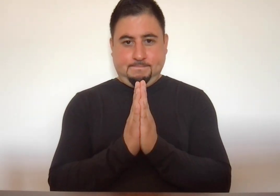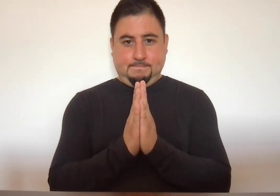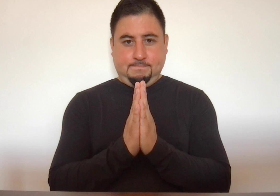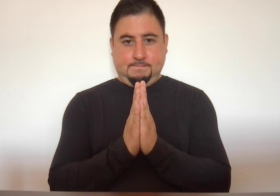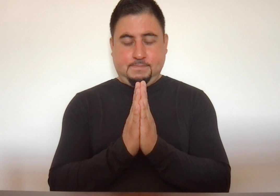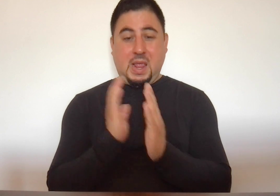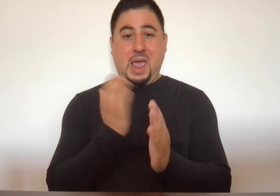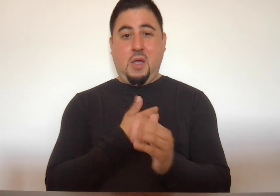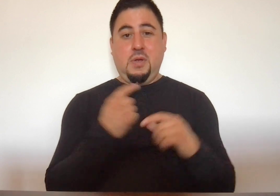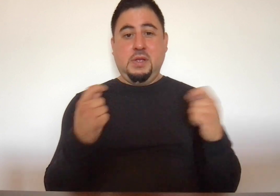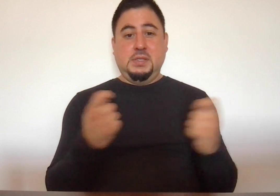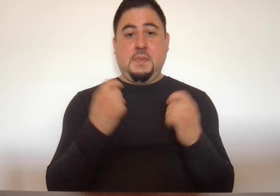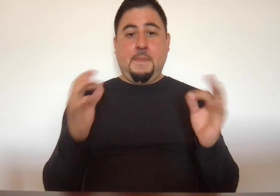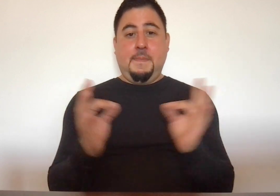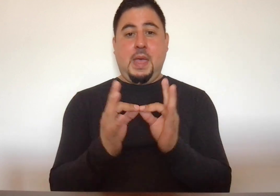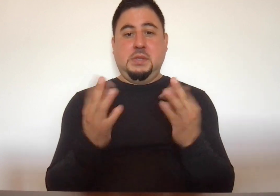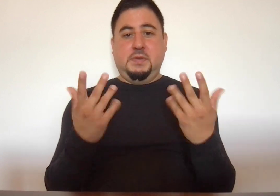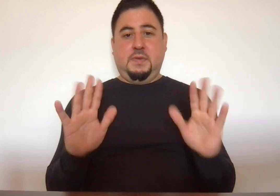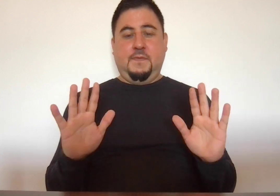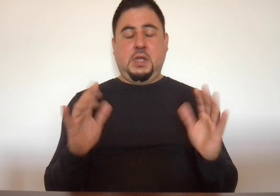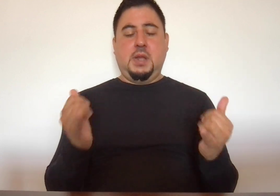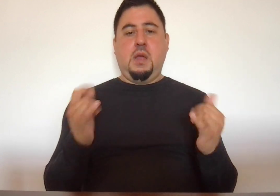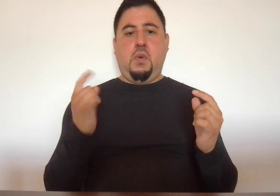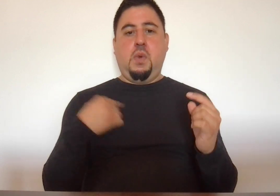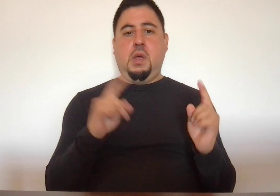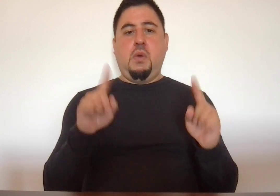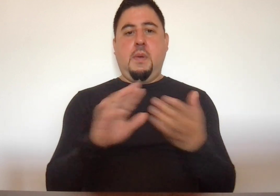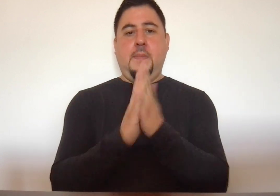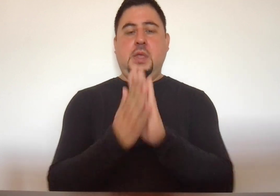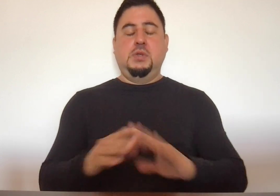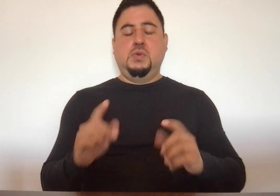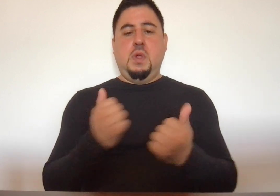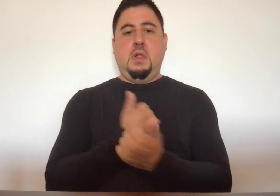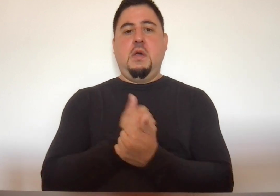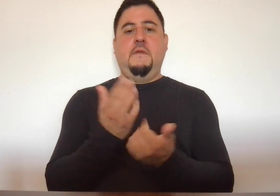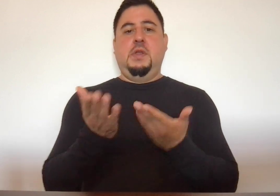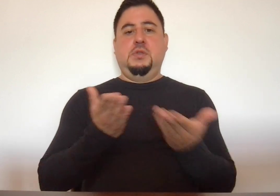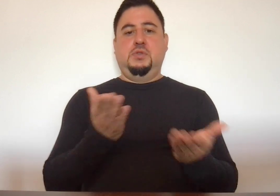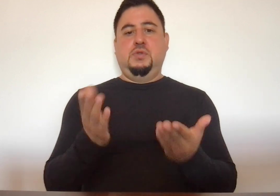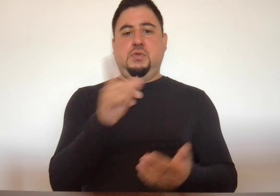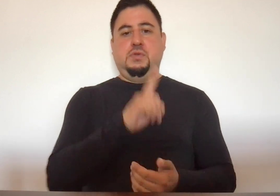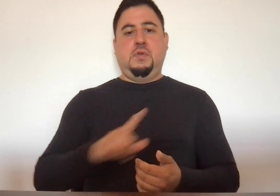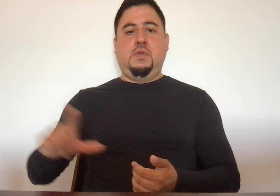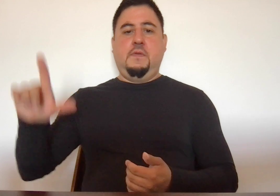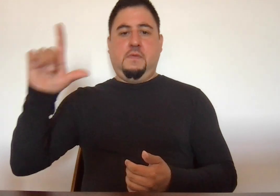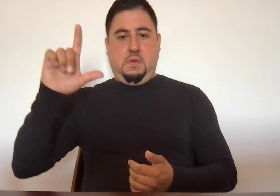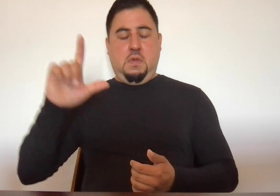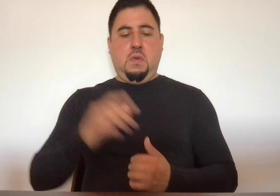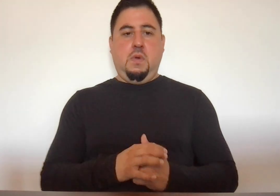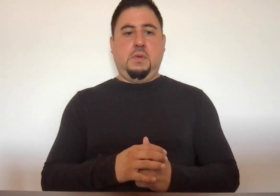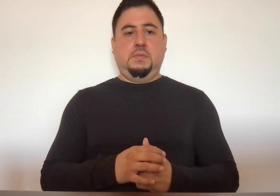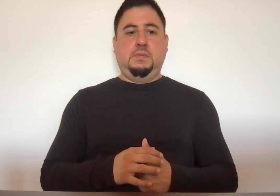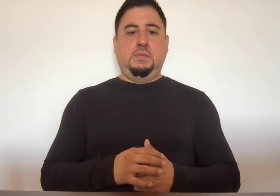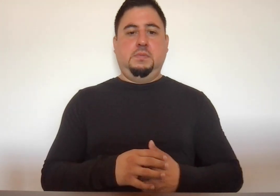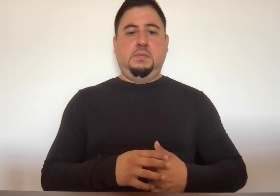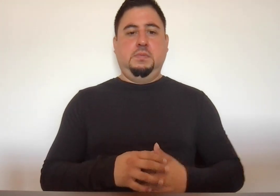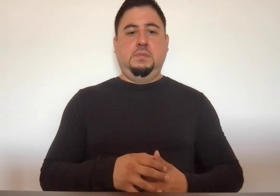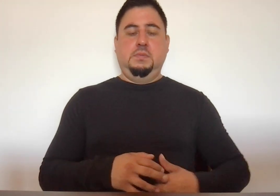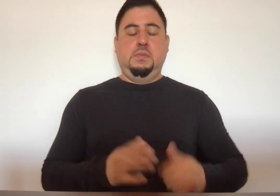Our celebration is ended. Let us go in peace now to love and to serve the Lord. Thanks be to